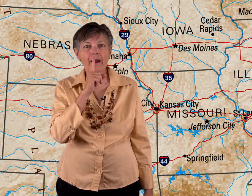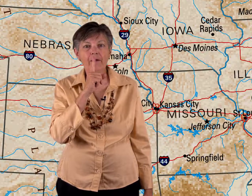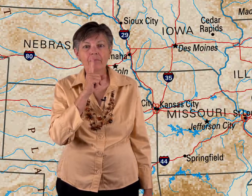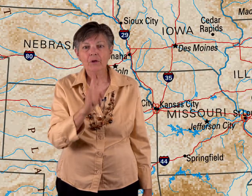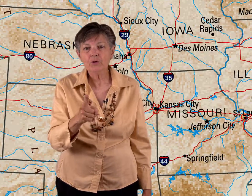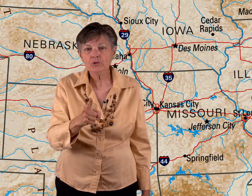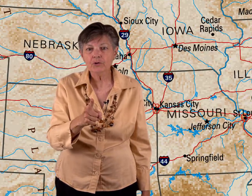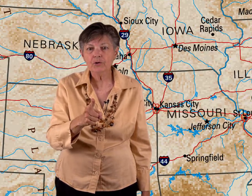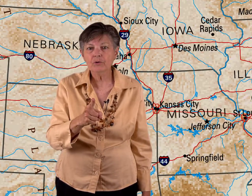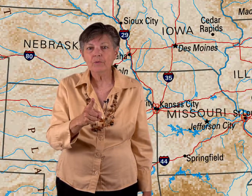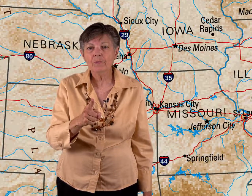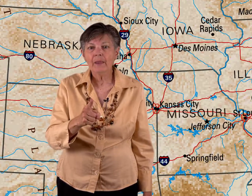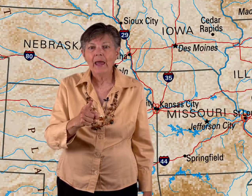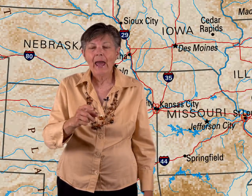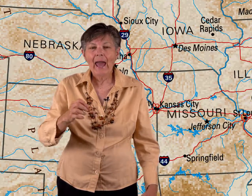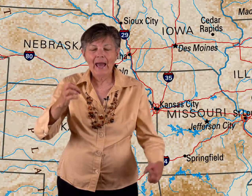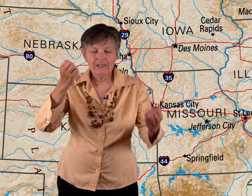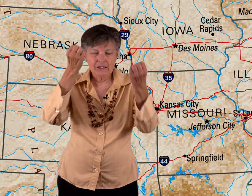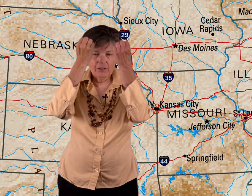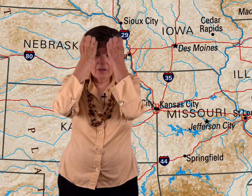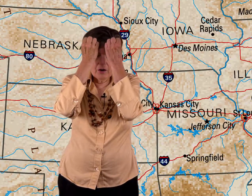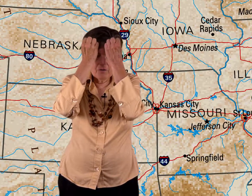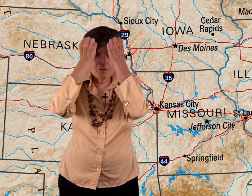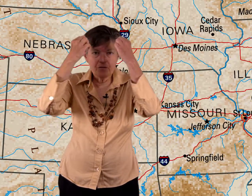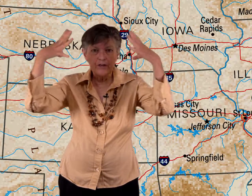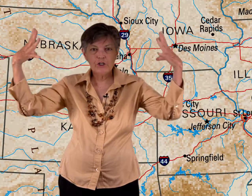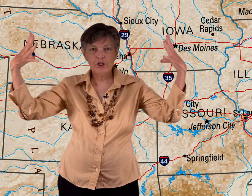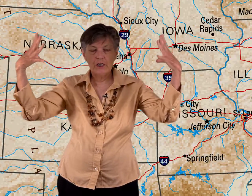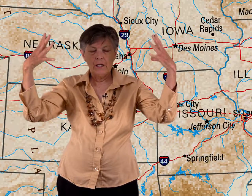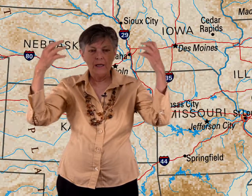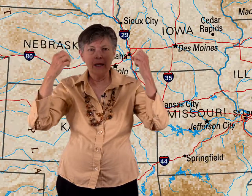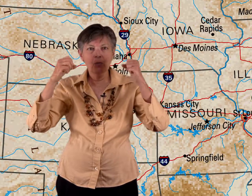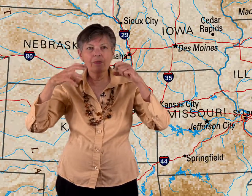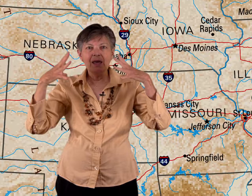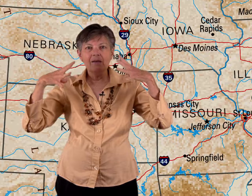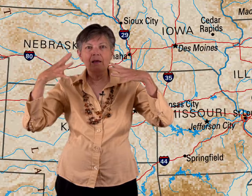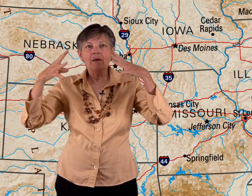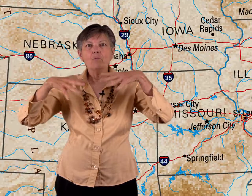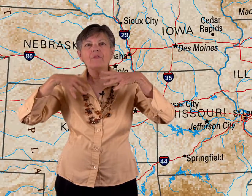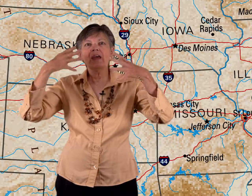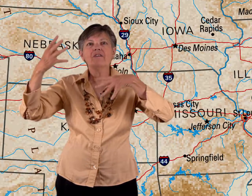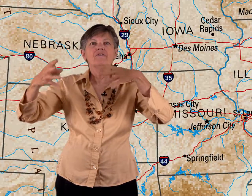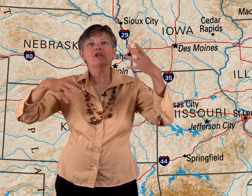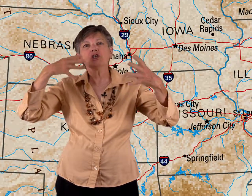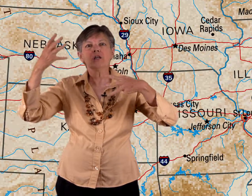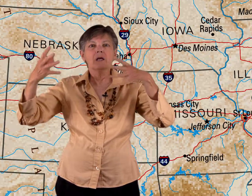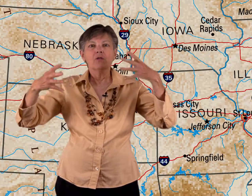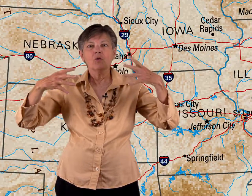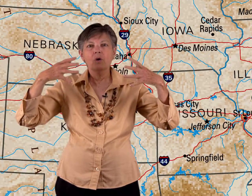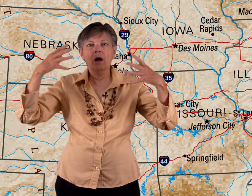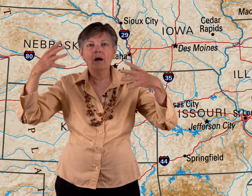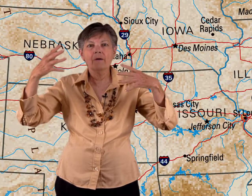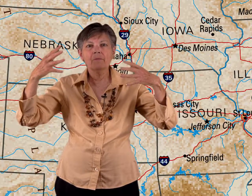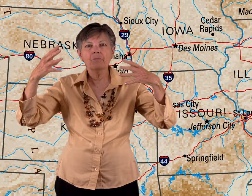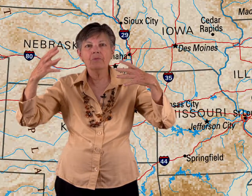out. True. As their vision, like what they envision